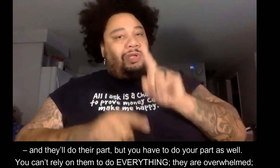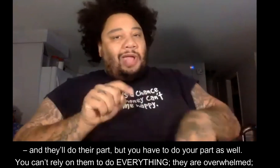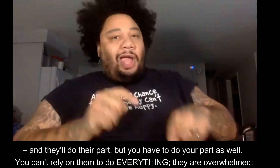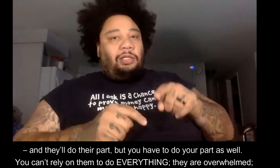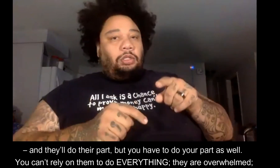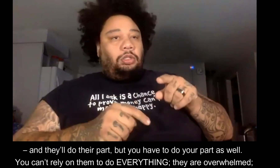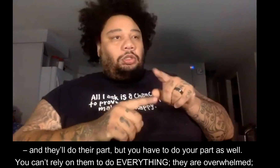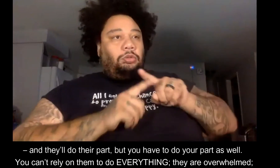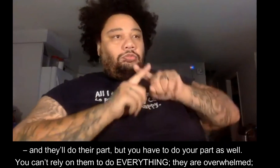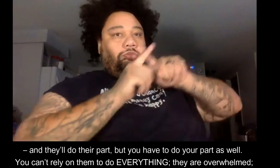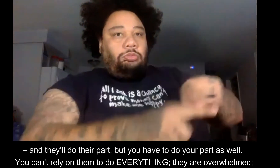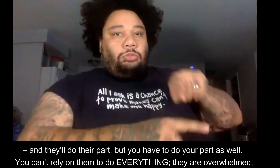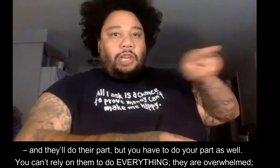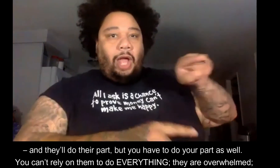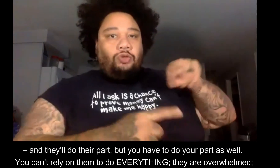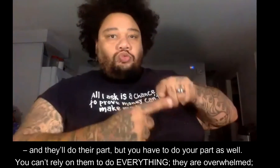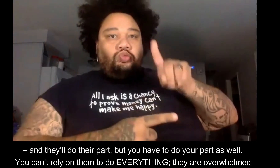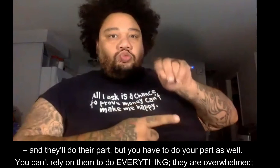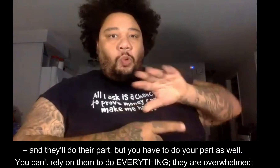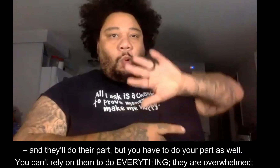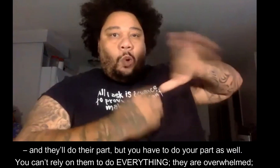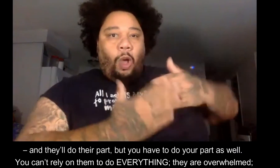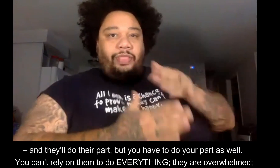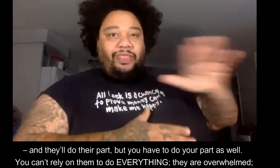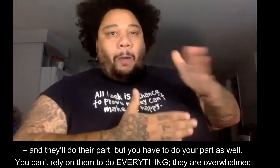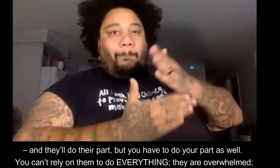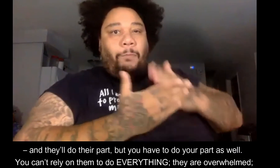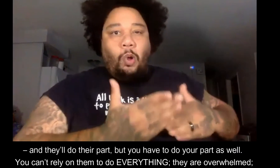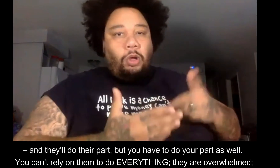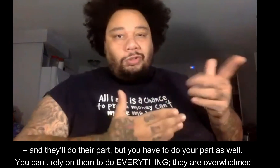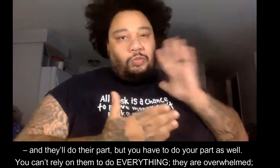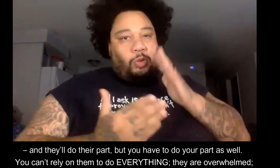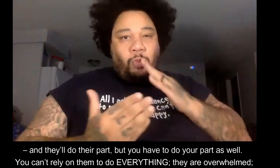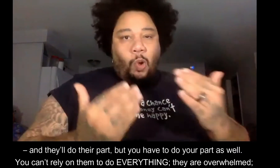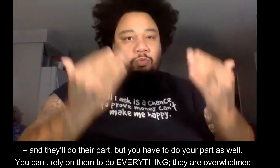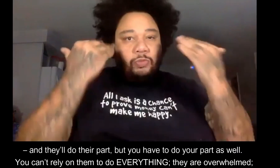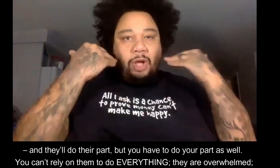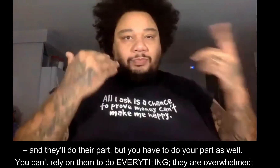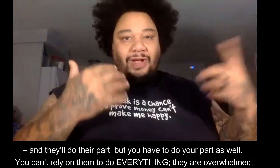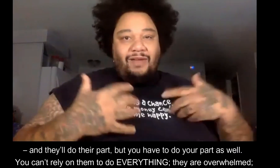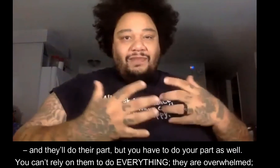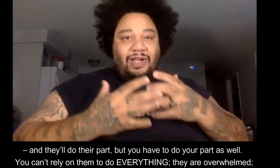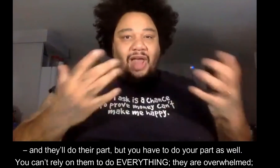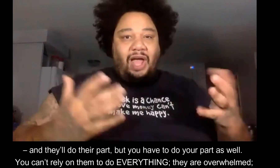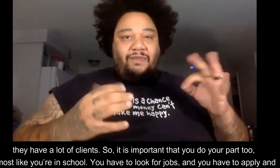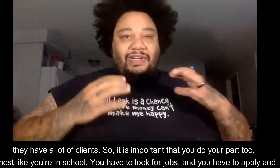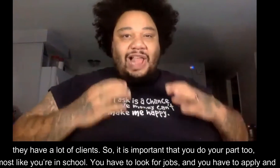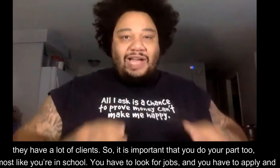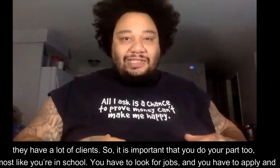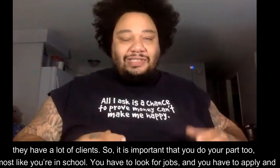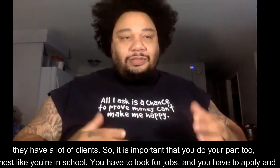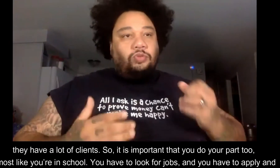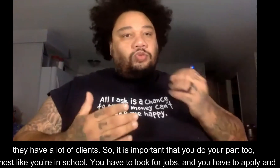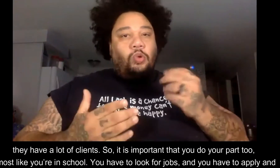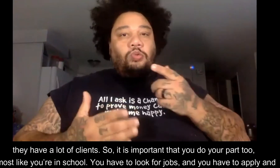as well. You can't, rely on them to do everything. They're very overwhelmed. They have a lot of